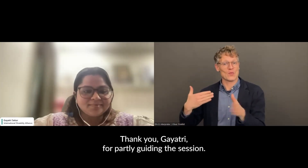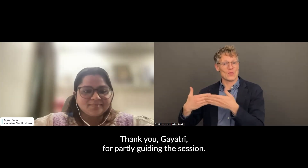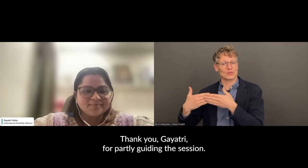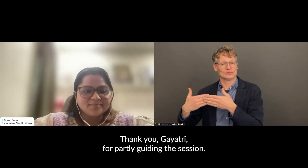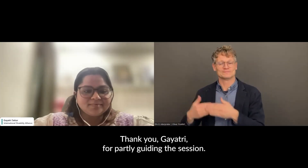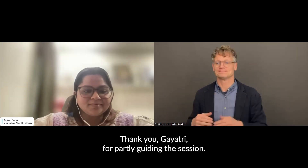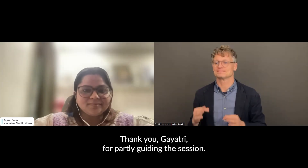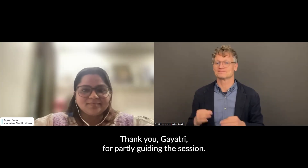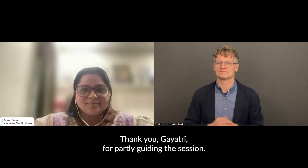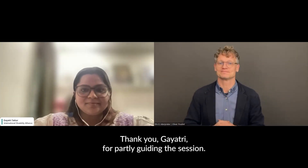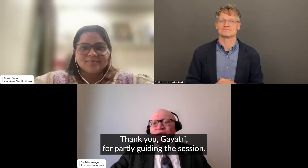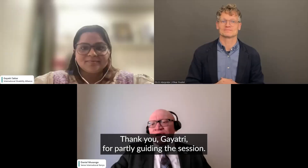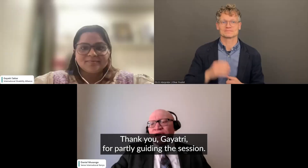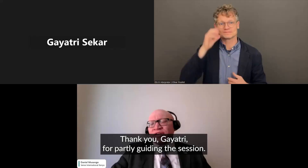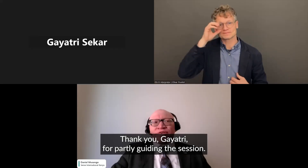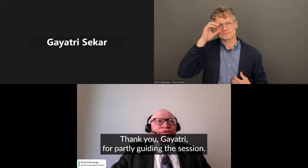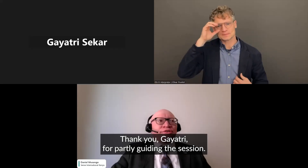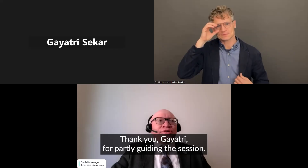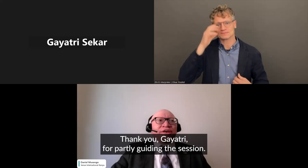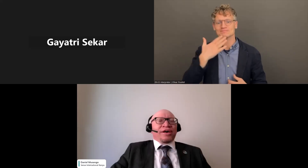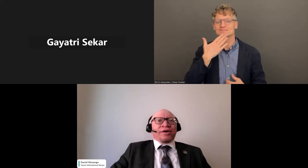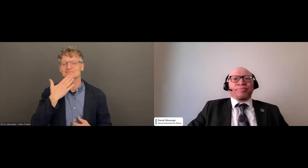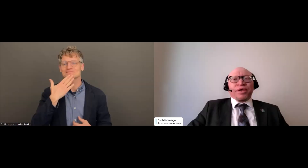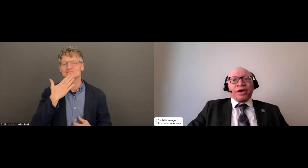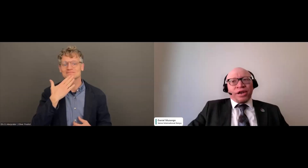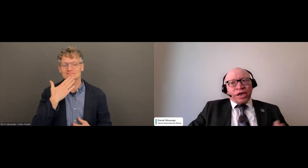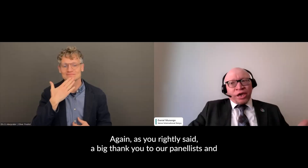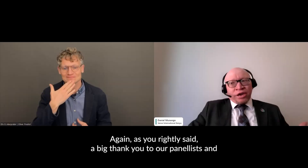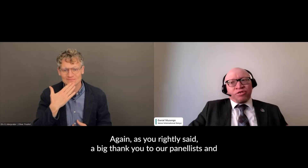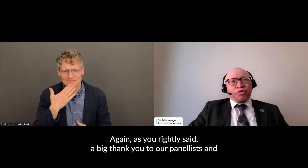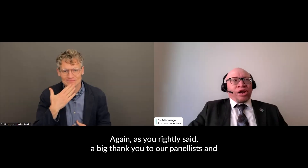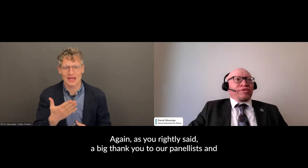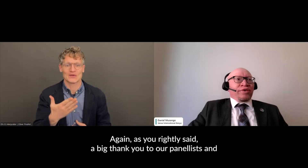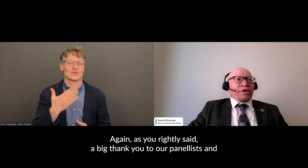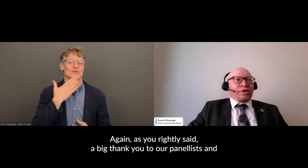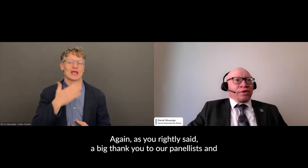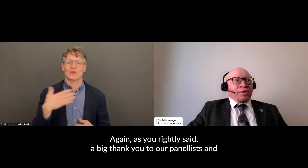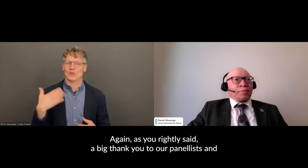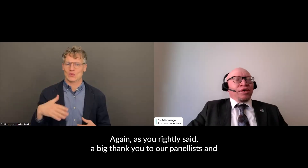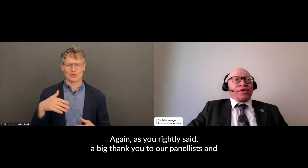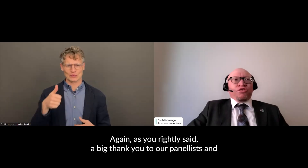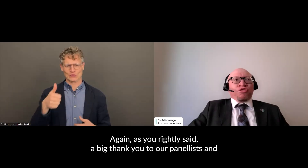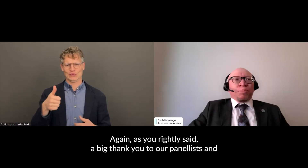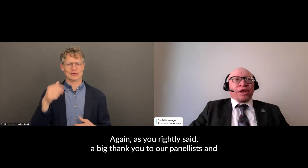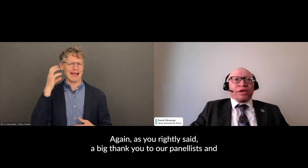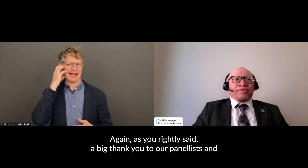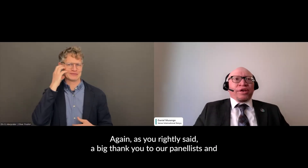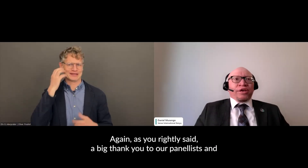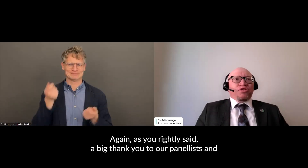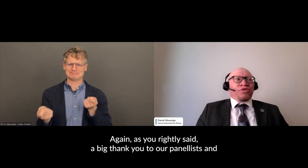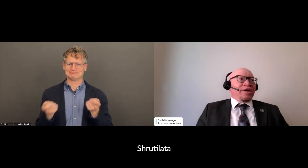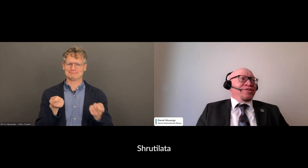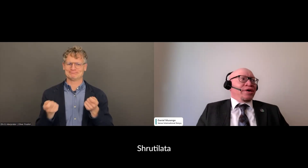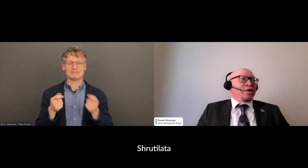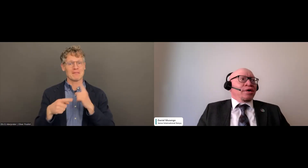Thank you, Gayatri, for expertly guiding the session. And again, as you rightly said, a big thank you to our panelists